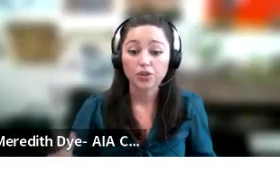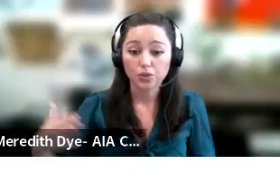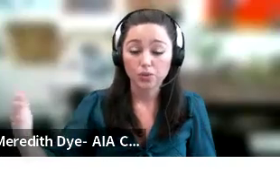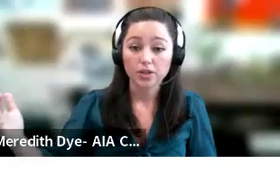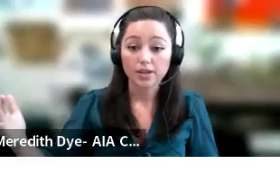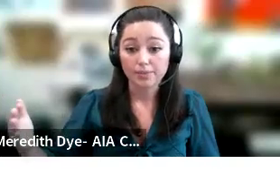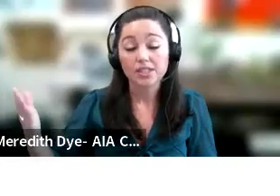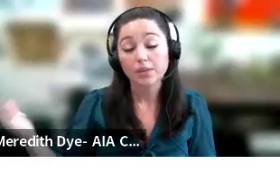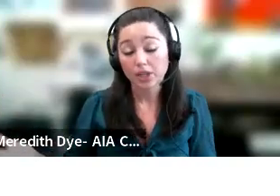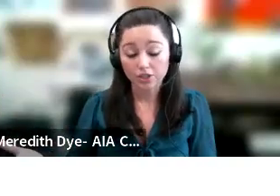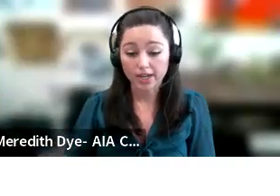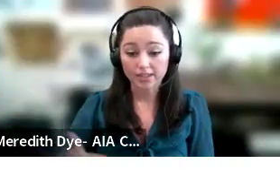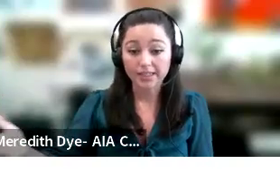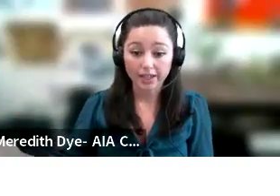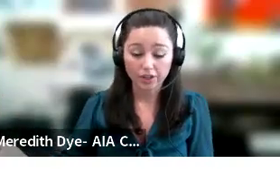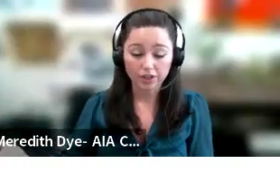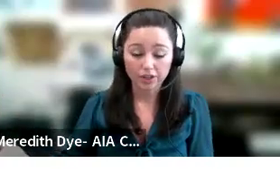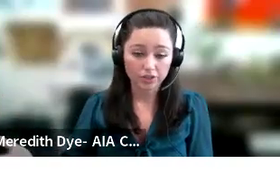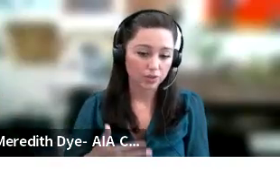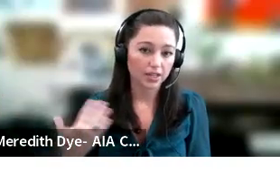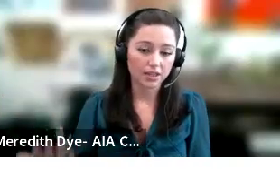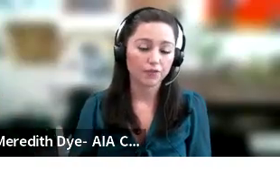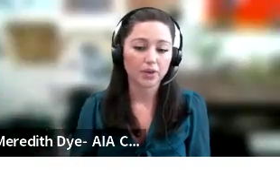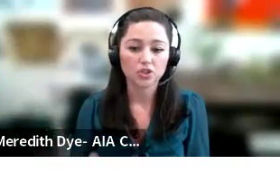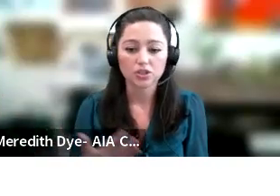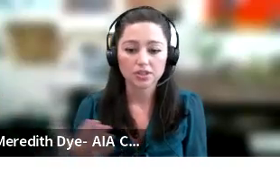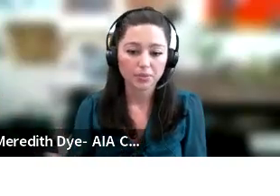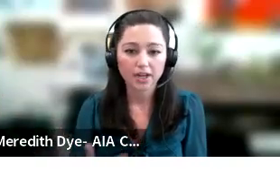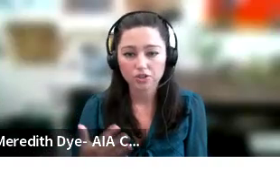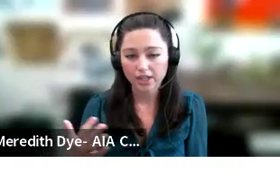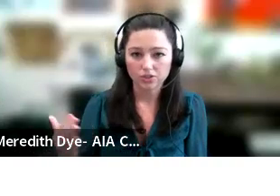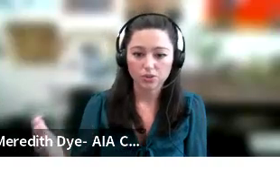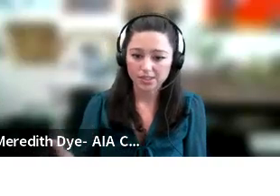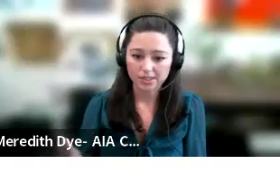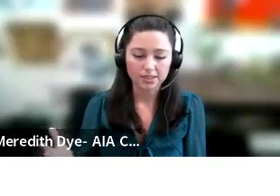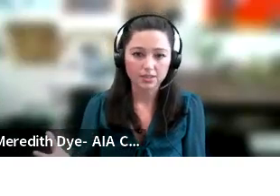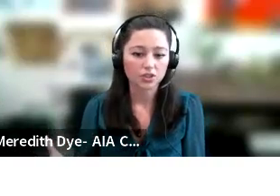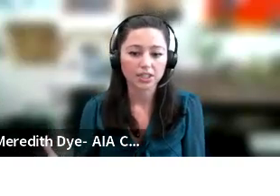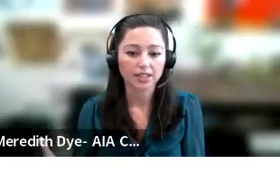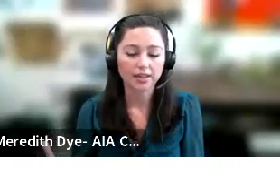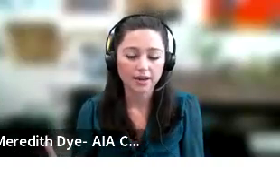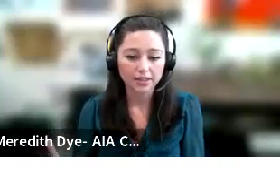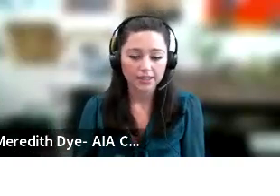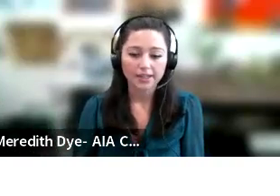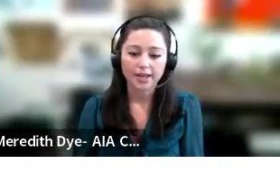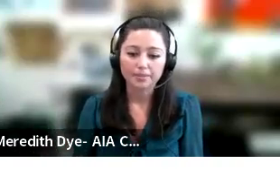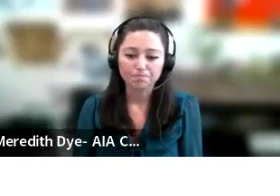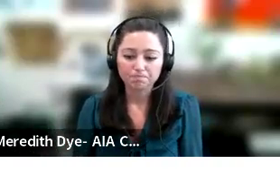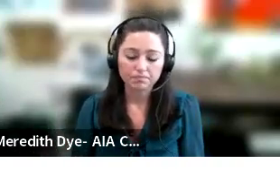discretion on who you subcontract later. So I don't need the information to subcontractors or assistants or anything like